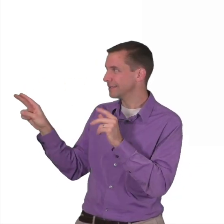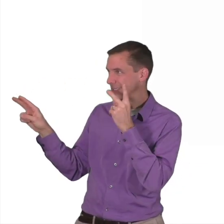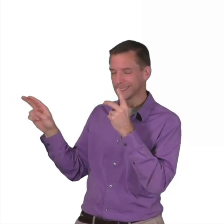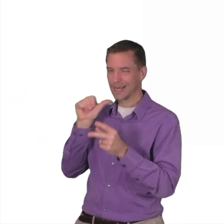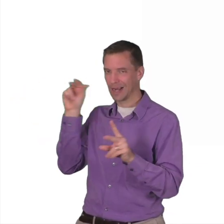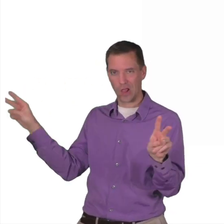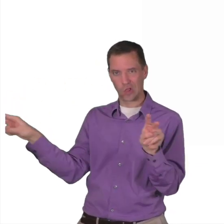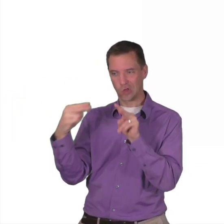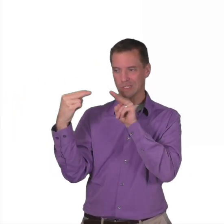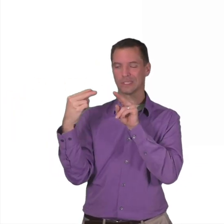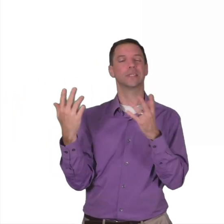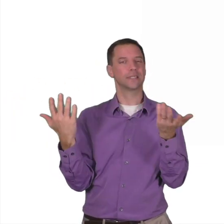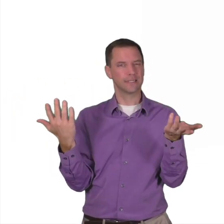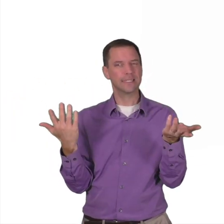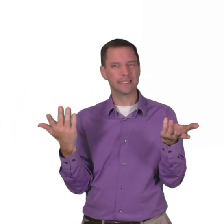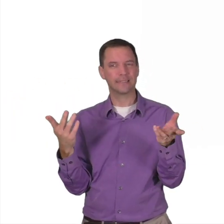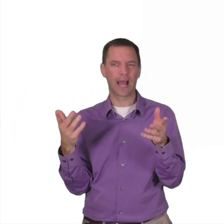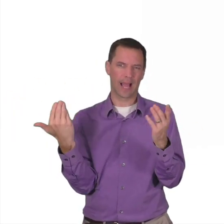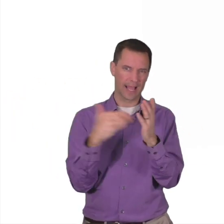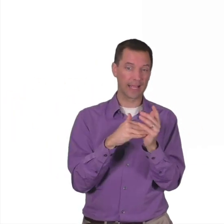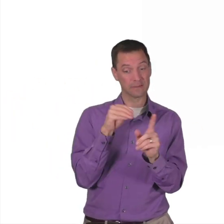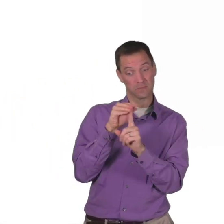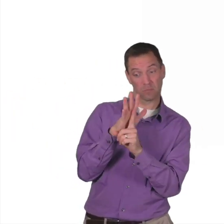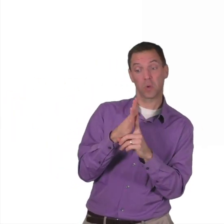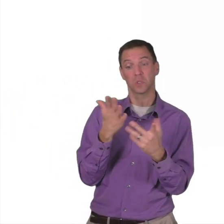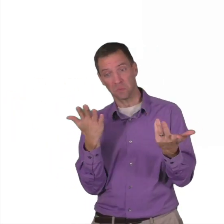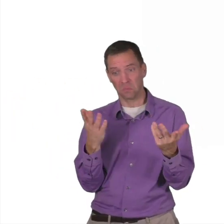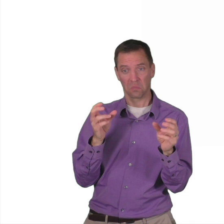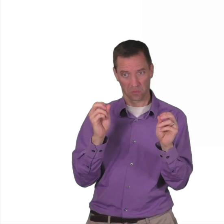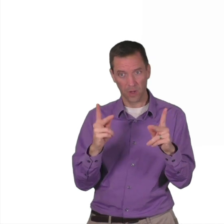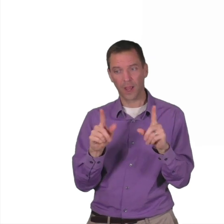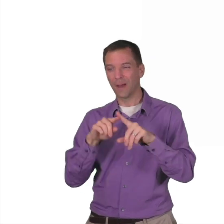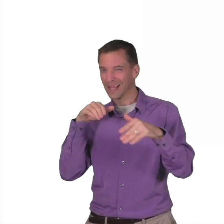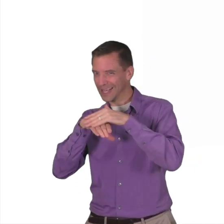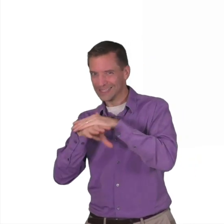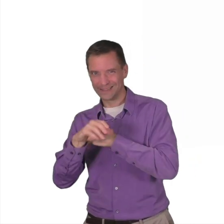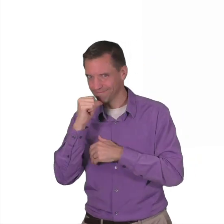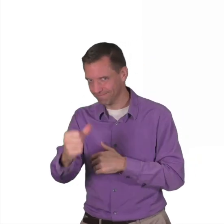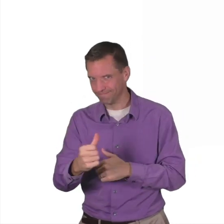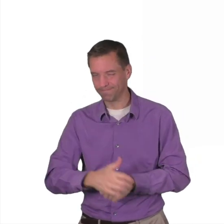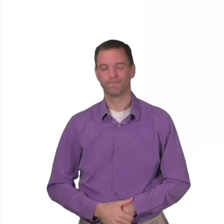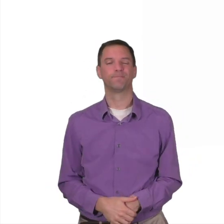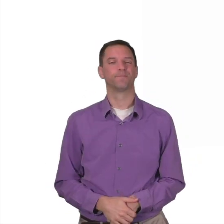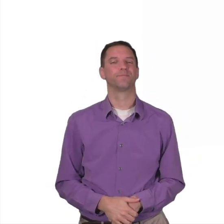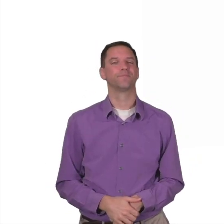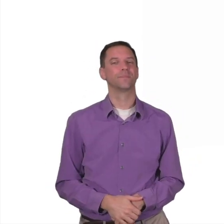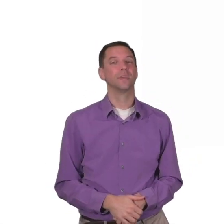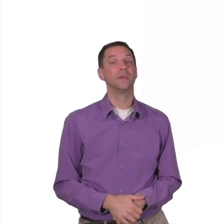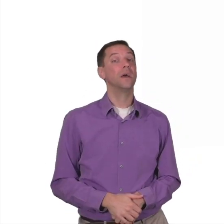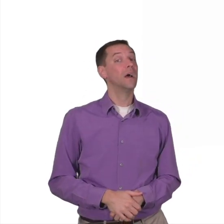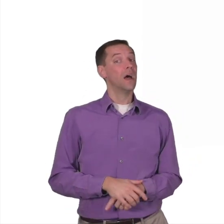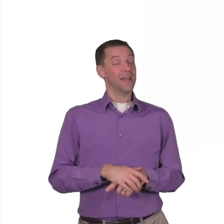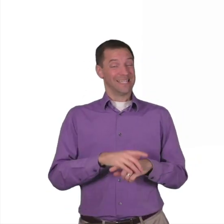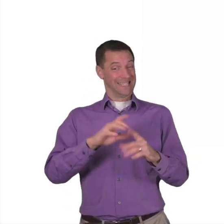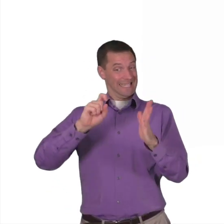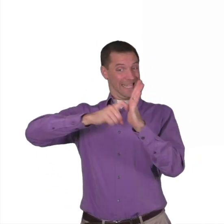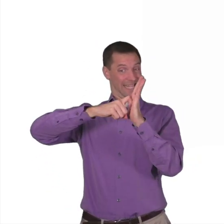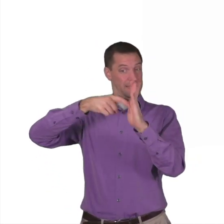limited vision or who is not looking. And once again, you maybe could consider that exposure, but it's certainly not